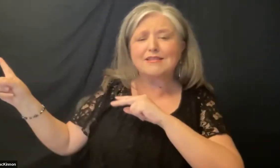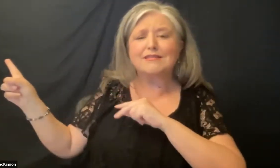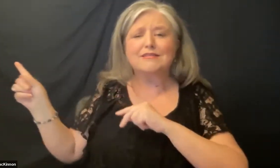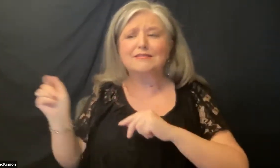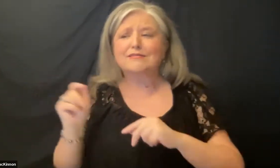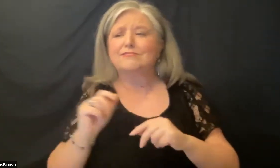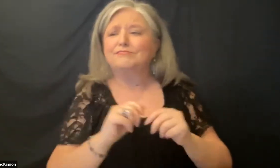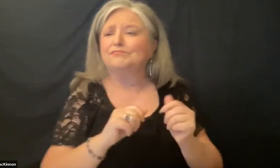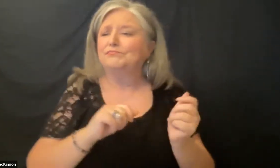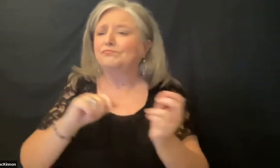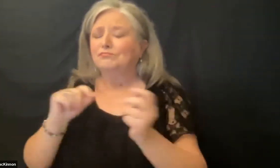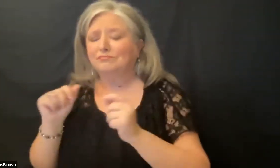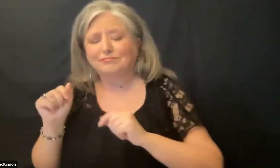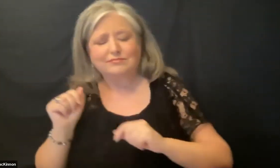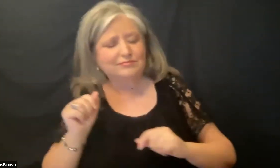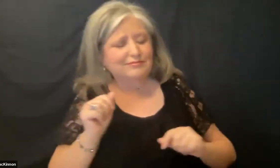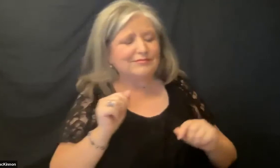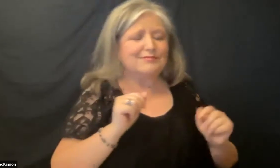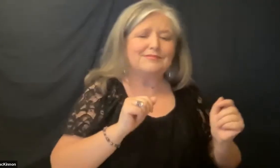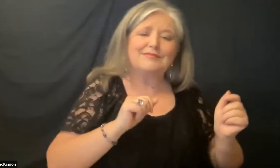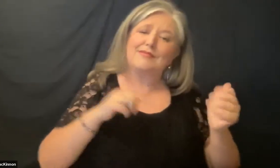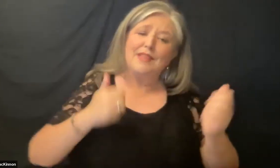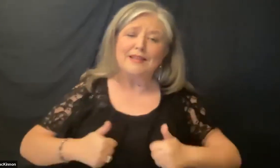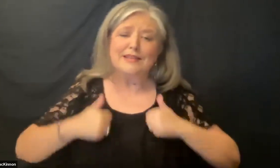So the things I've done, in fact, each and every one,